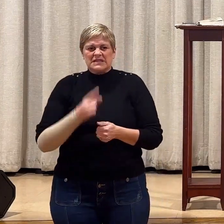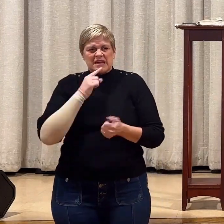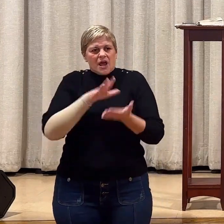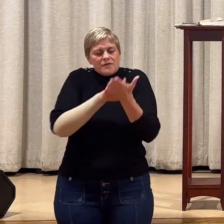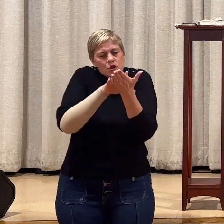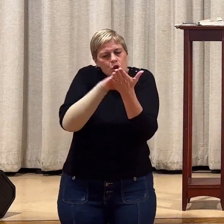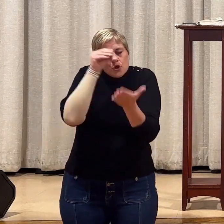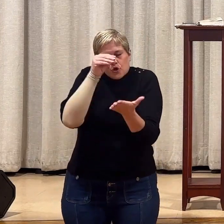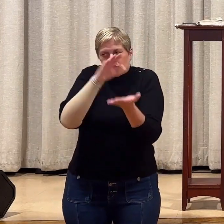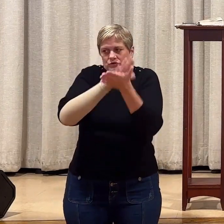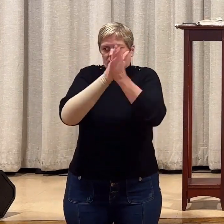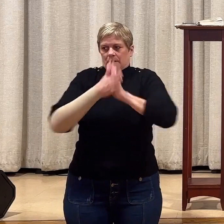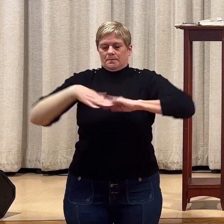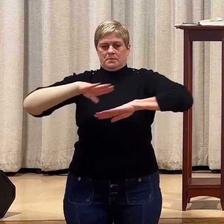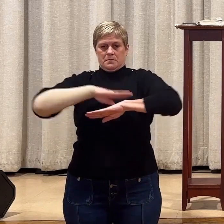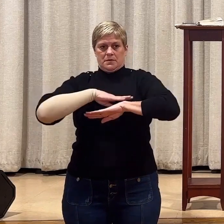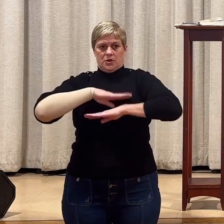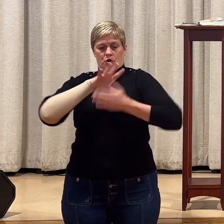content. Think about that.